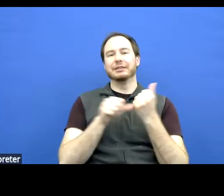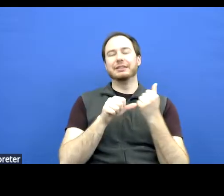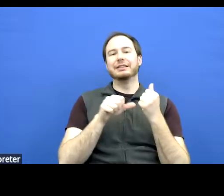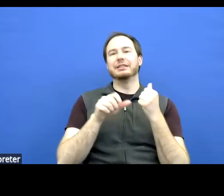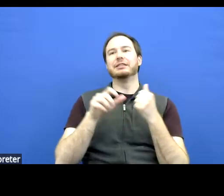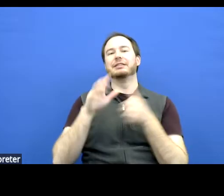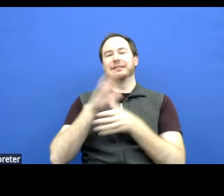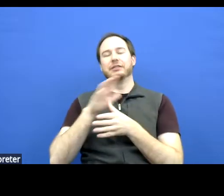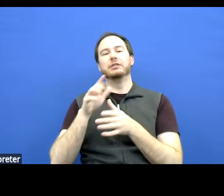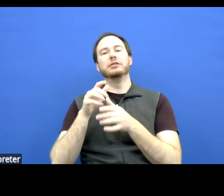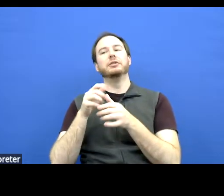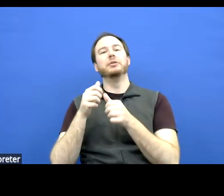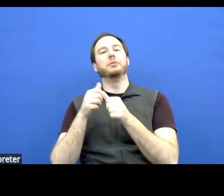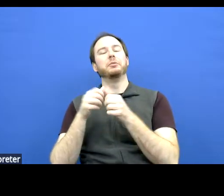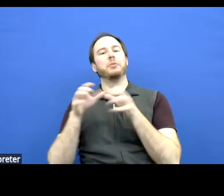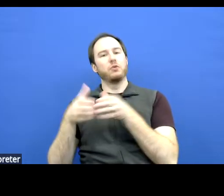leader,